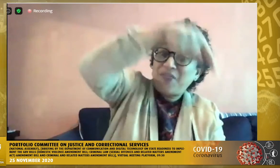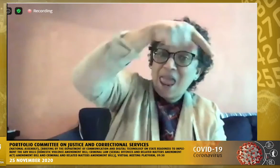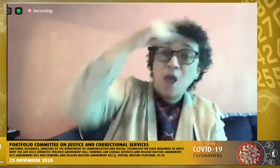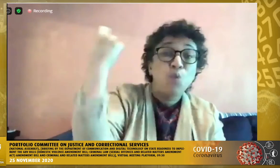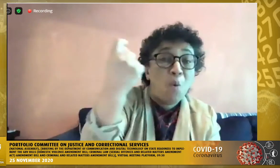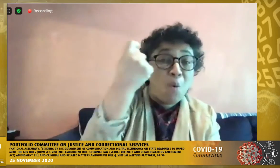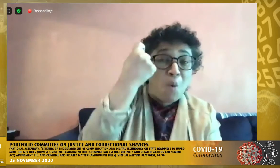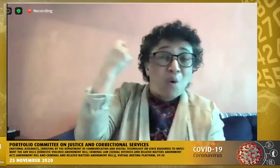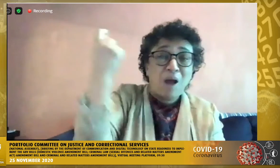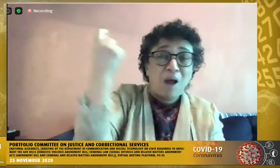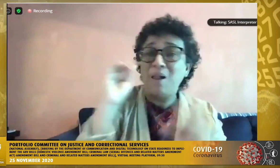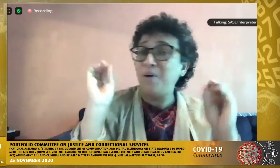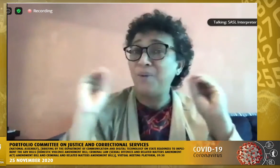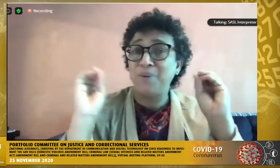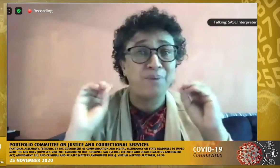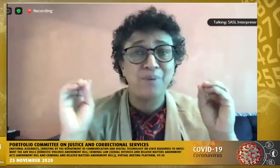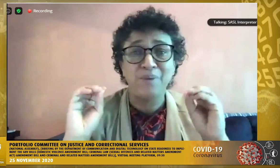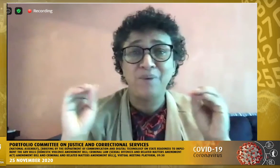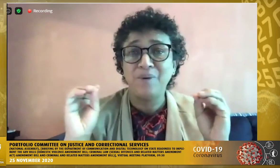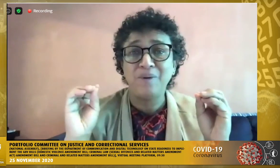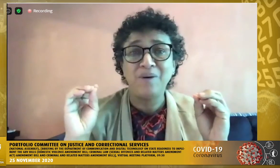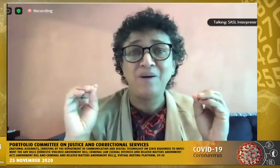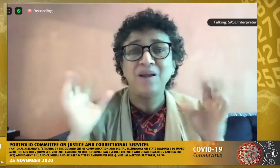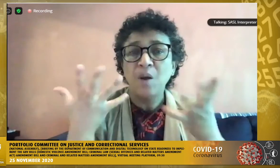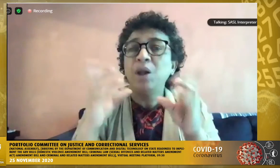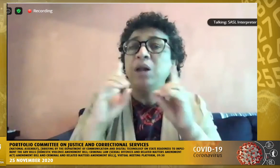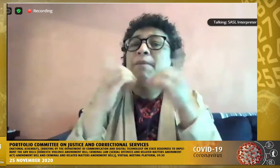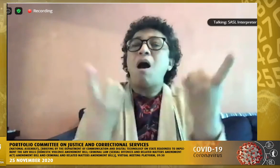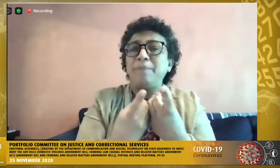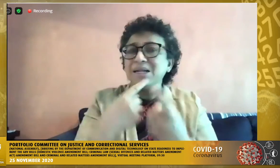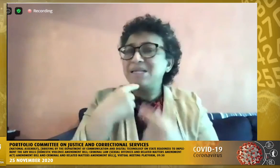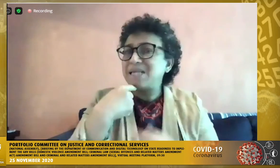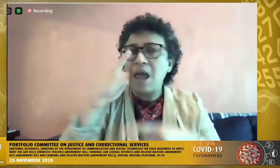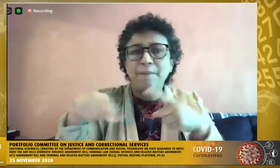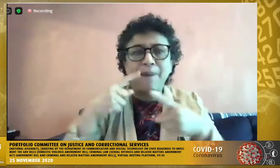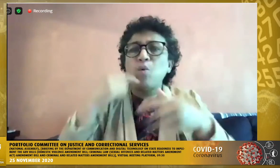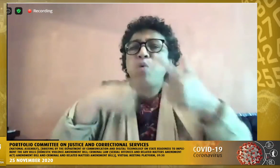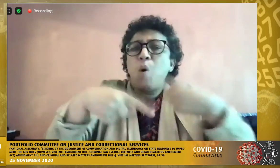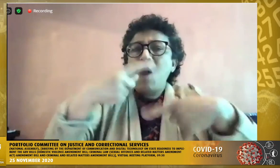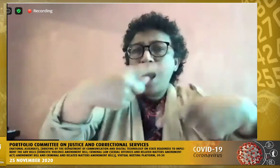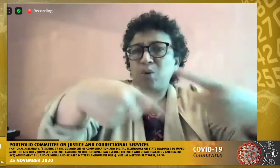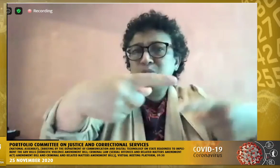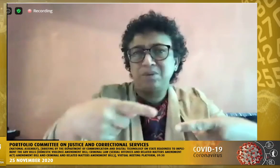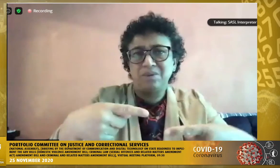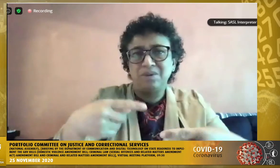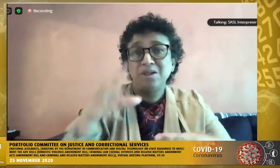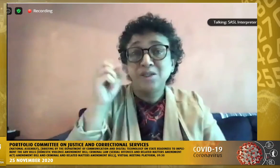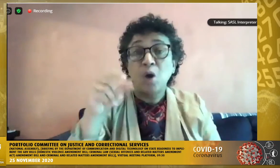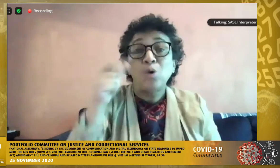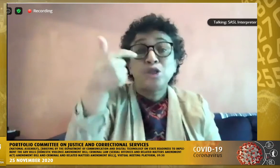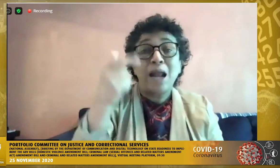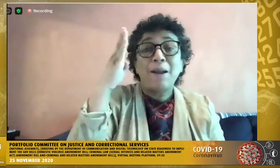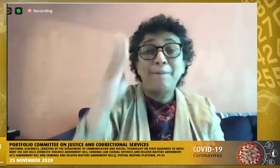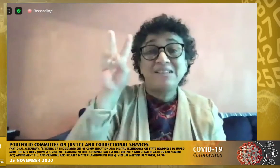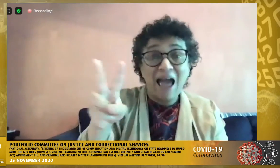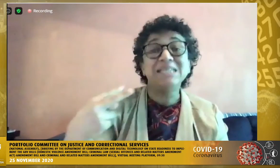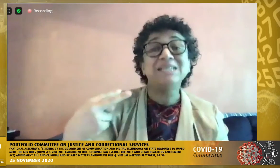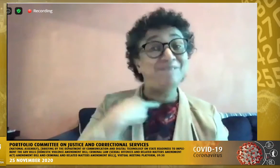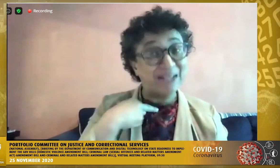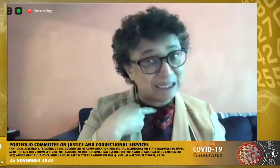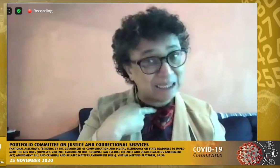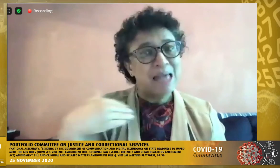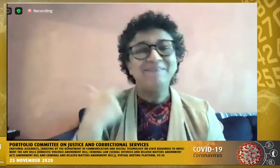now the bill's talking about online, doing protection orders online and other such matters. How are the people